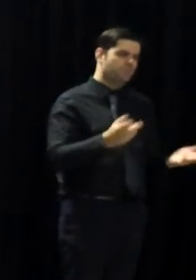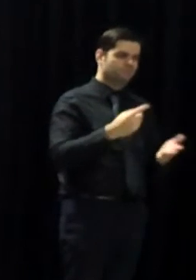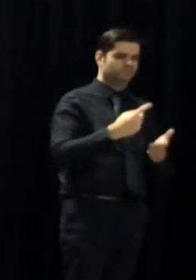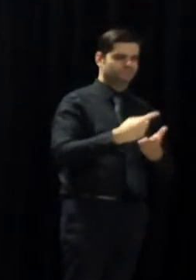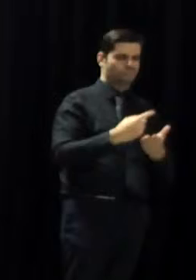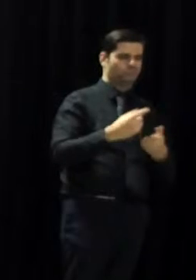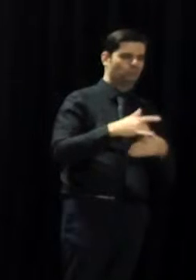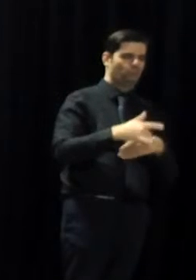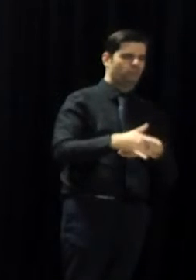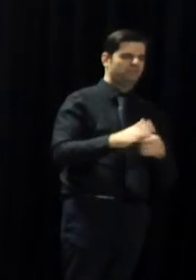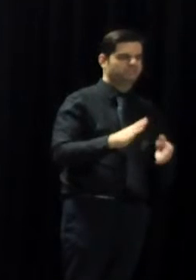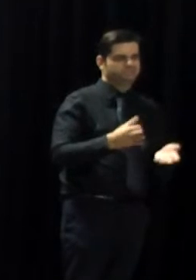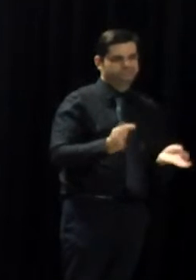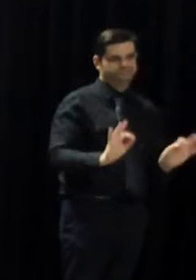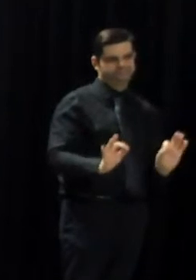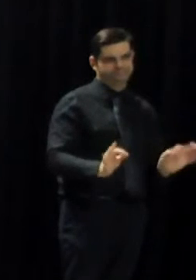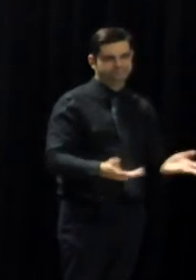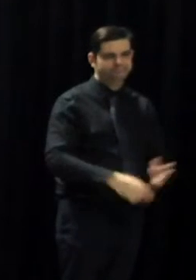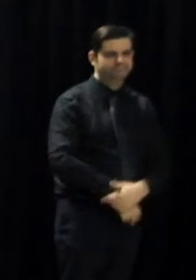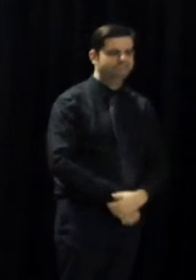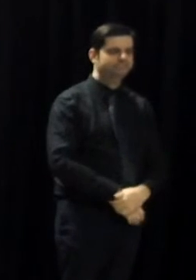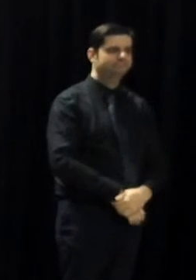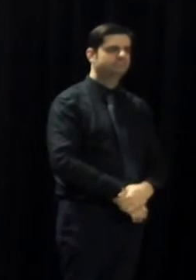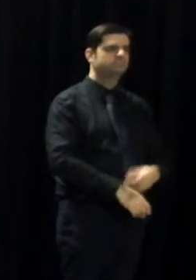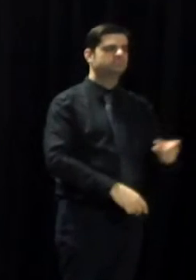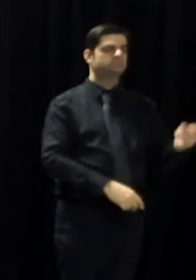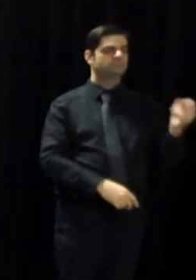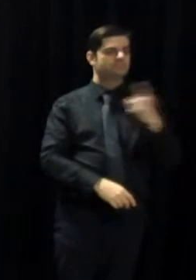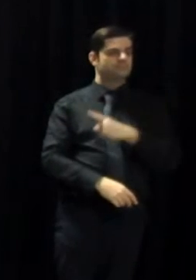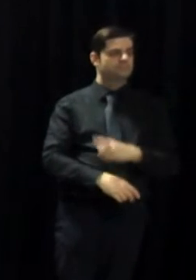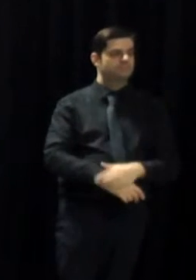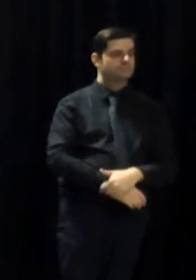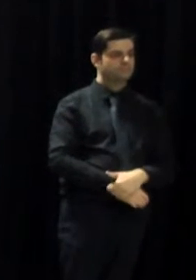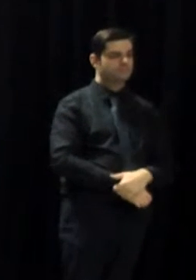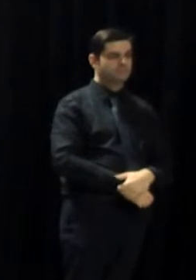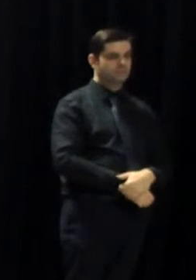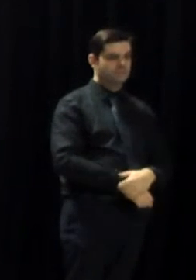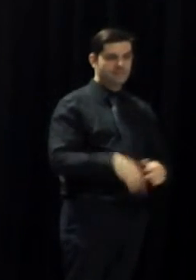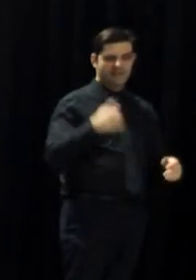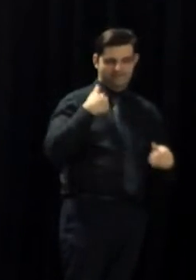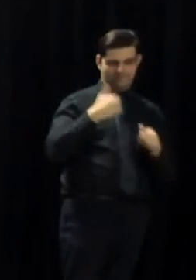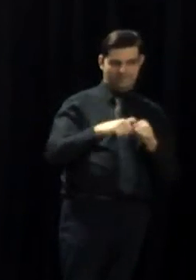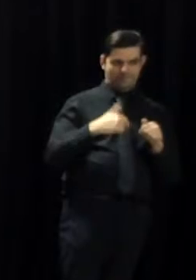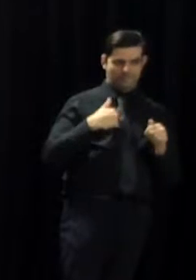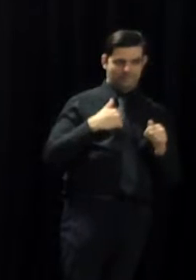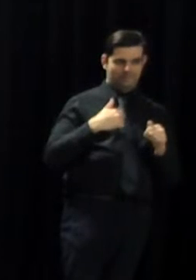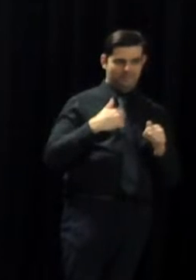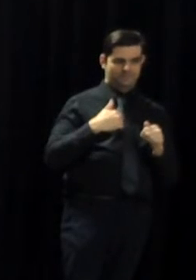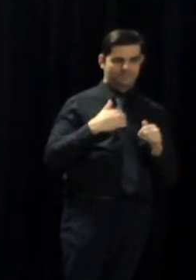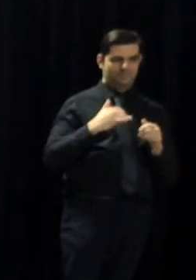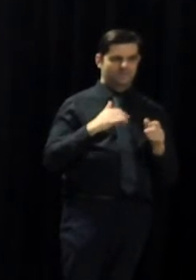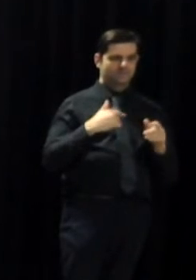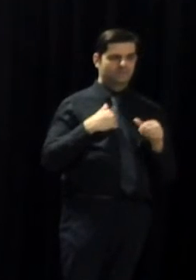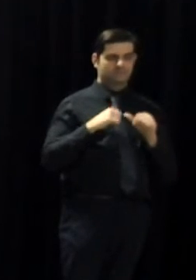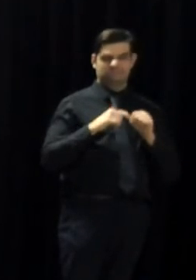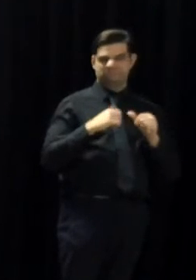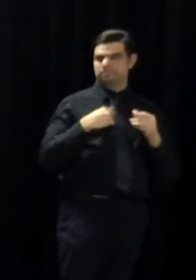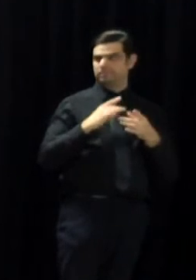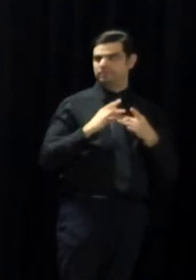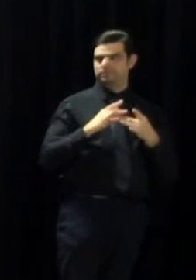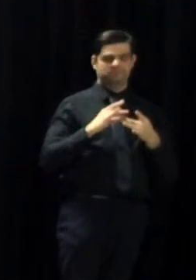but I remember as a kid, and I got 3 of them now. I think they're focused in